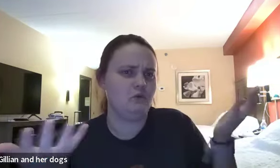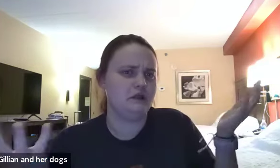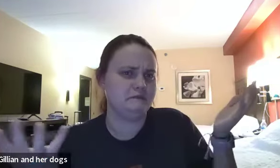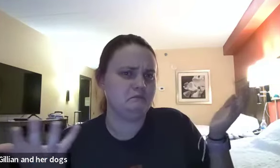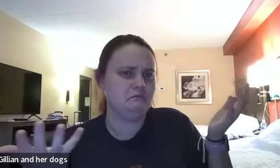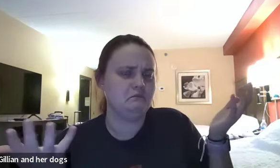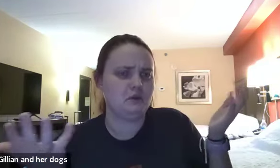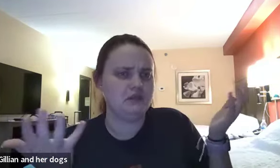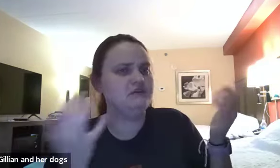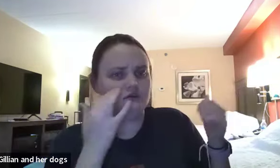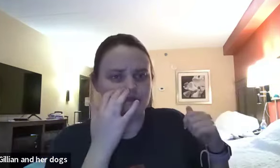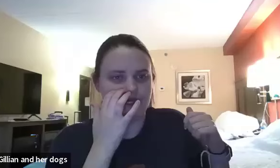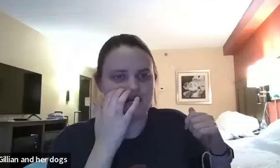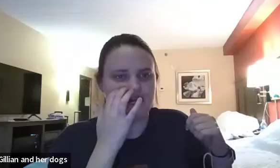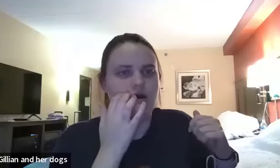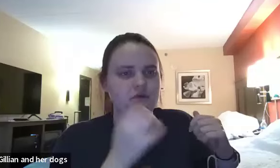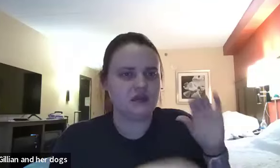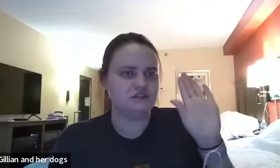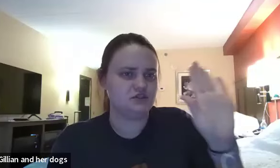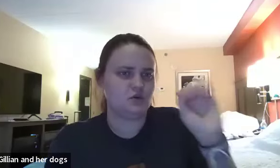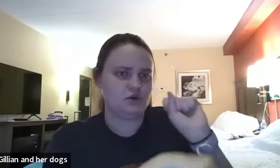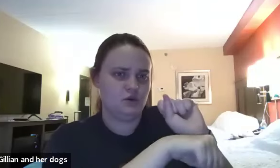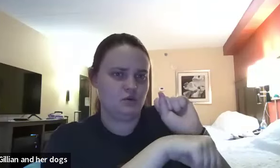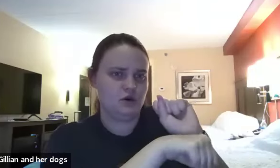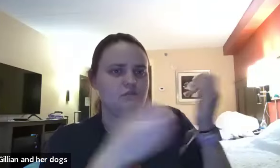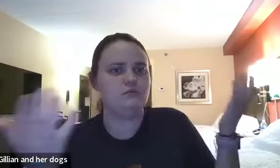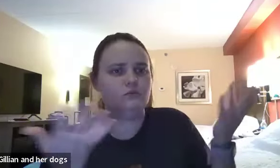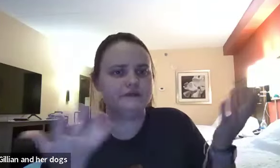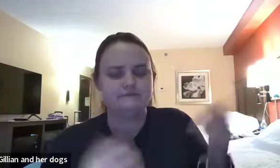what? Like what do you do? That's kind of how I would ask, is your work what?